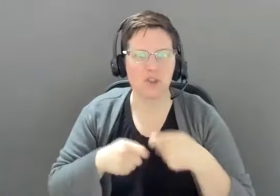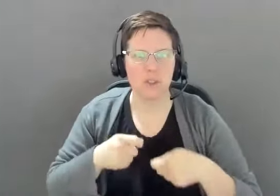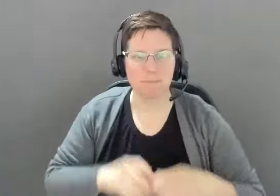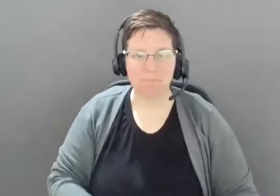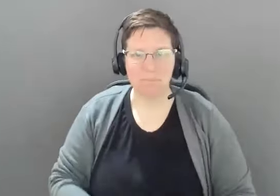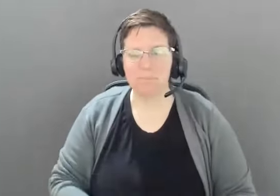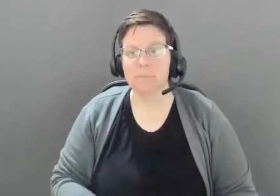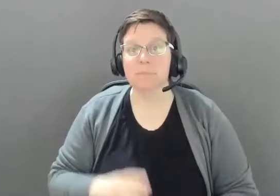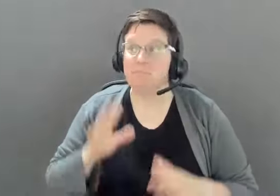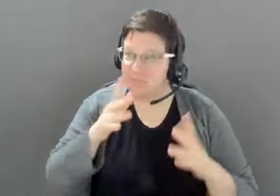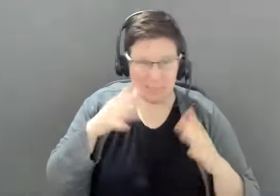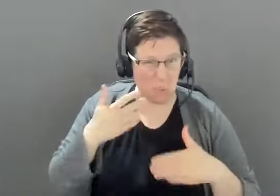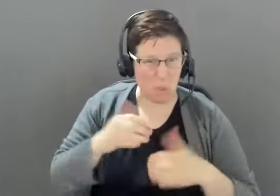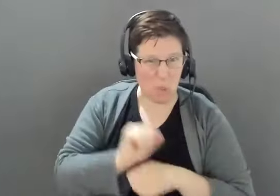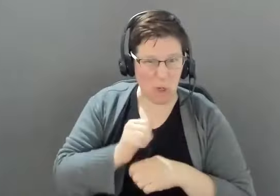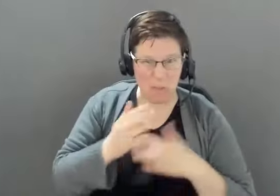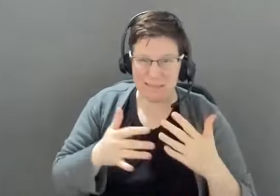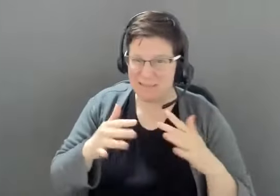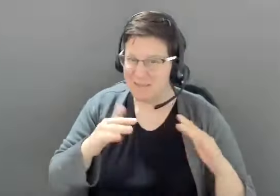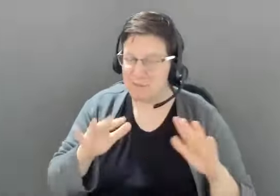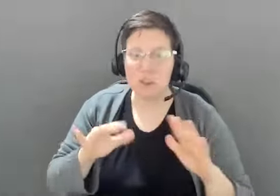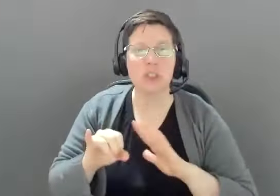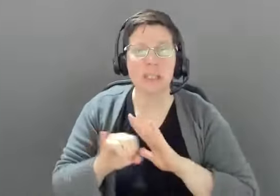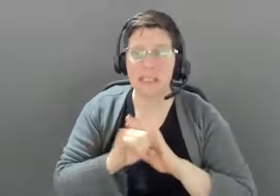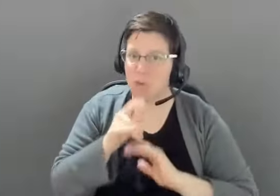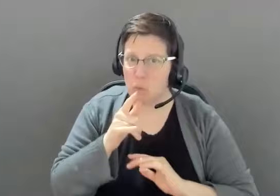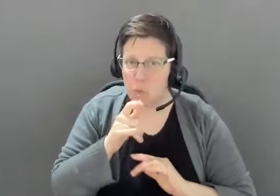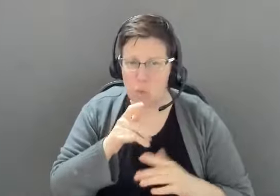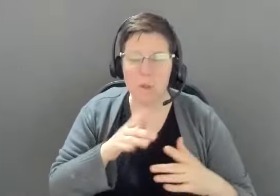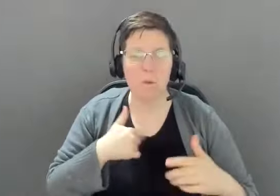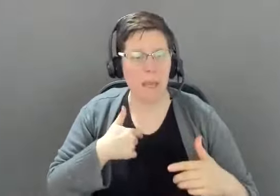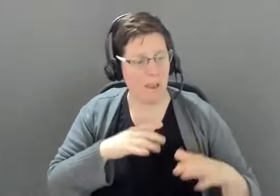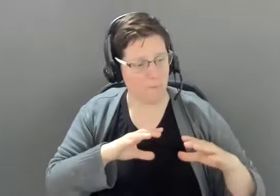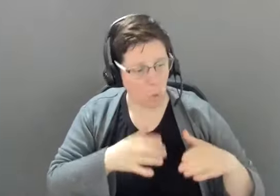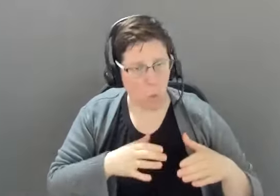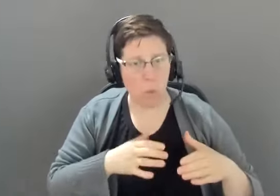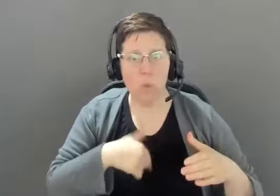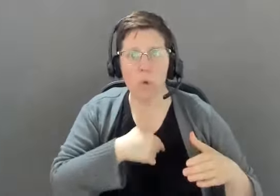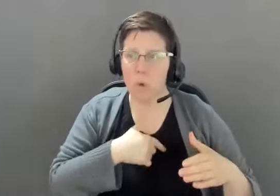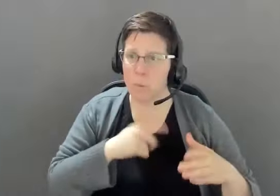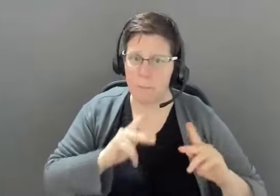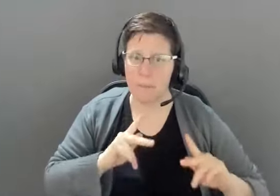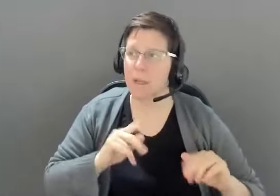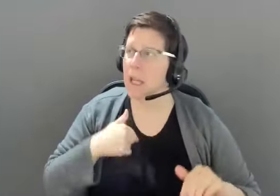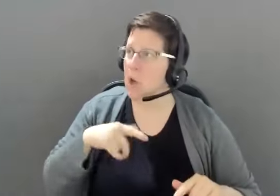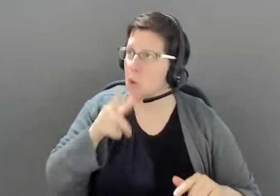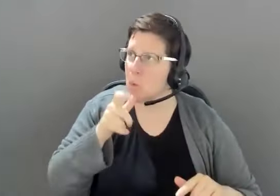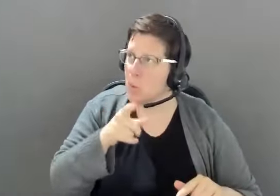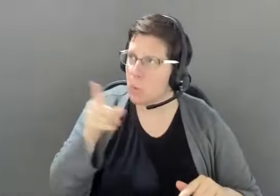After doing all this and identifying the team with the like-minded goals, the experts and practitioners, and the decision makers who we needed to be in